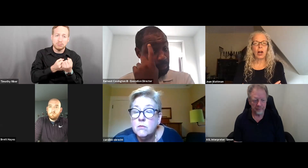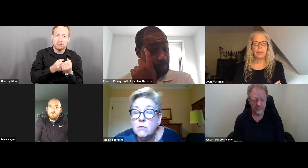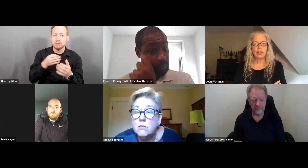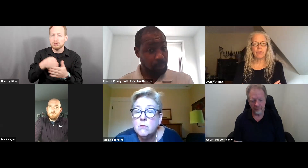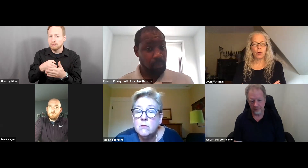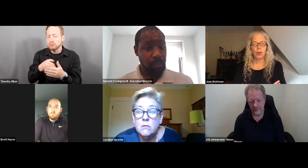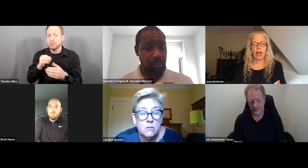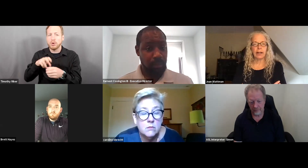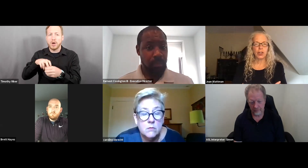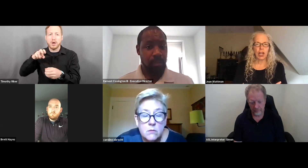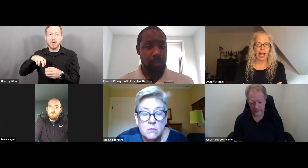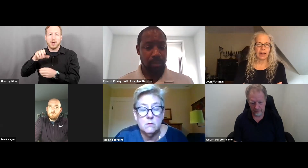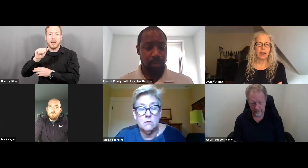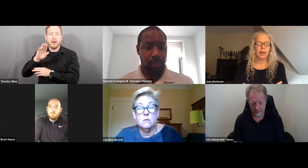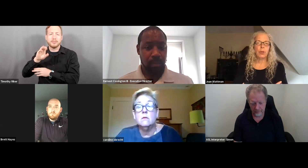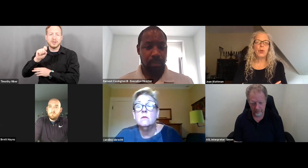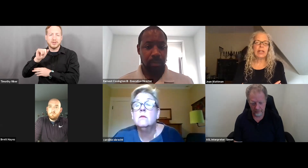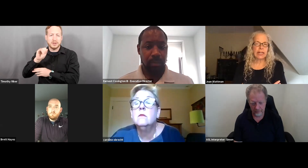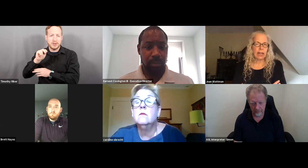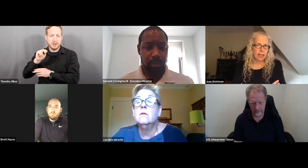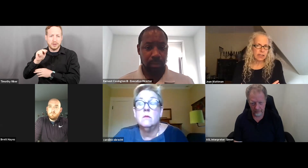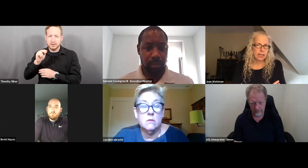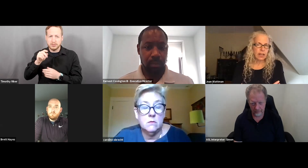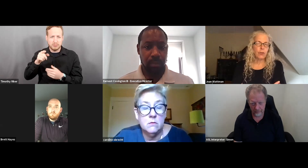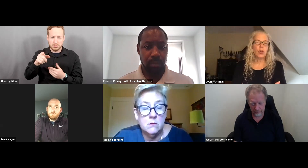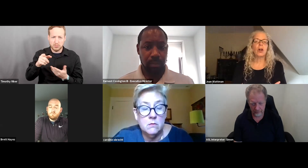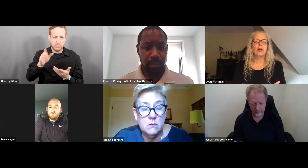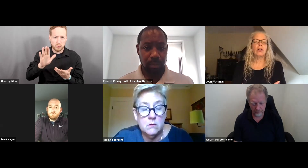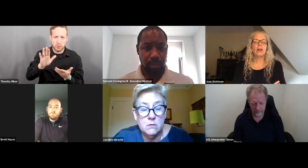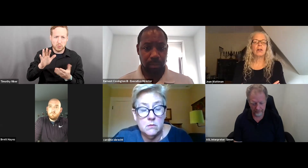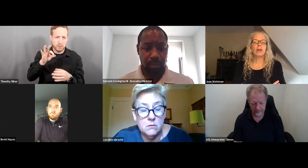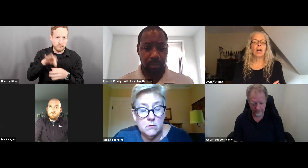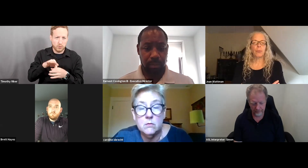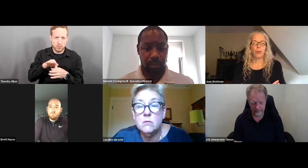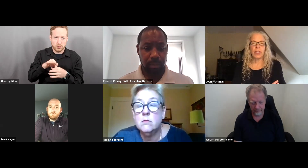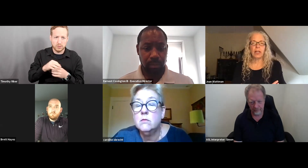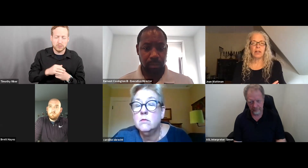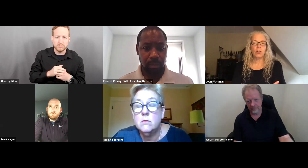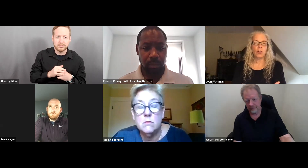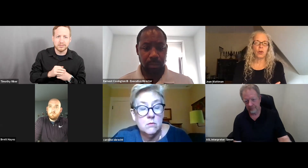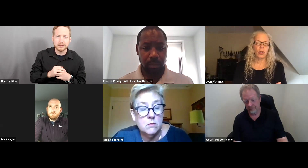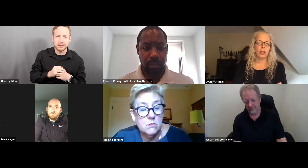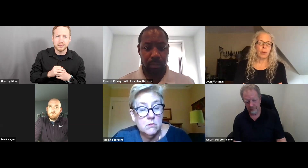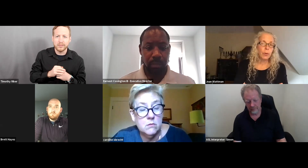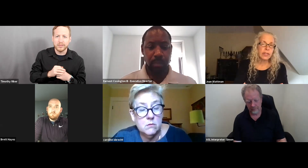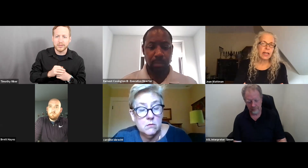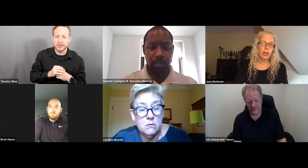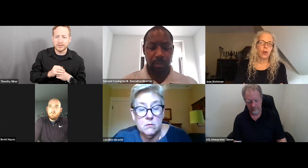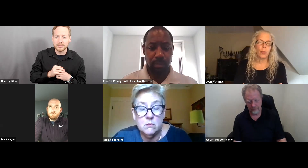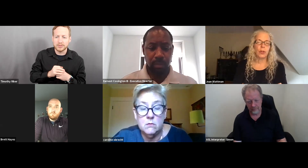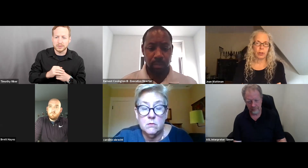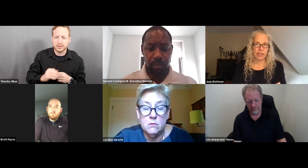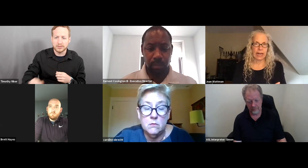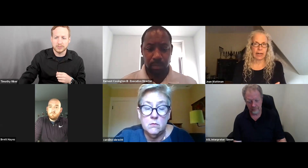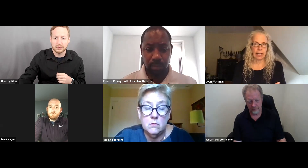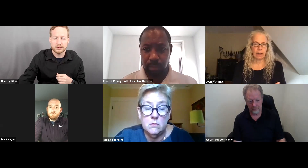are able to vote on a chat, but you can tell us if you're approving it or opposing it or